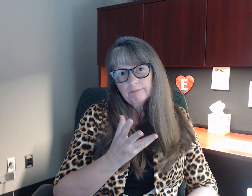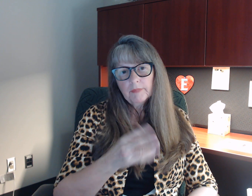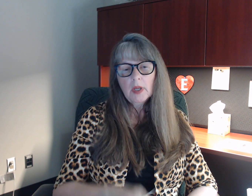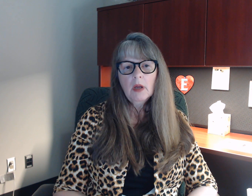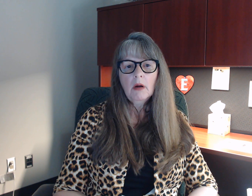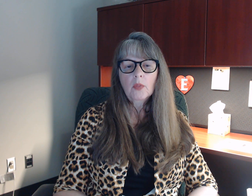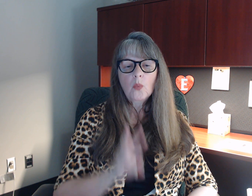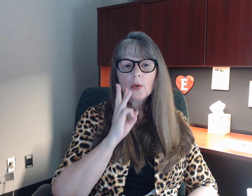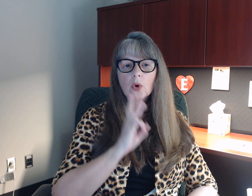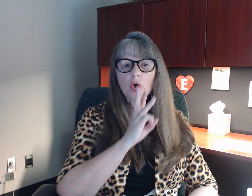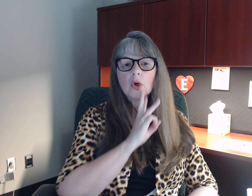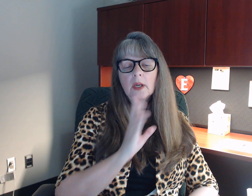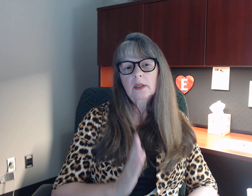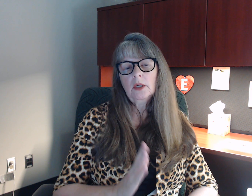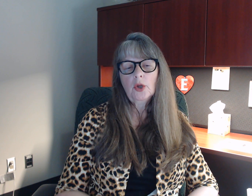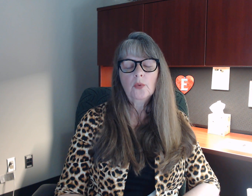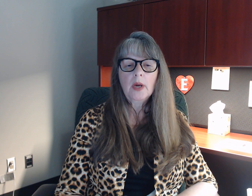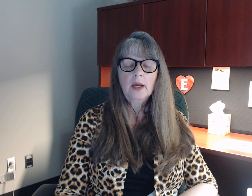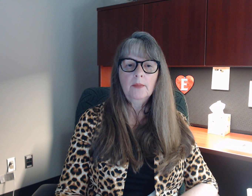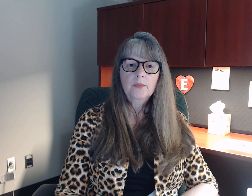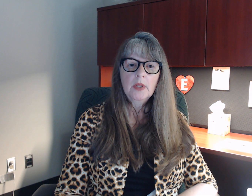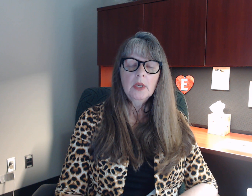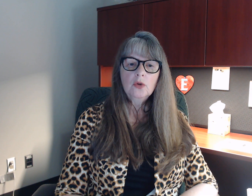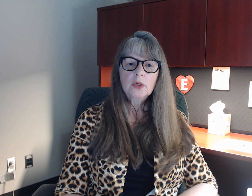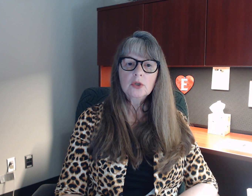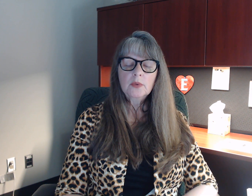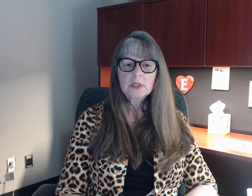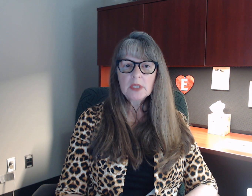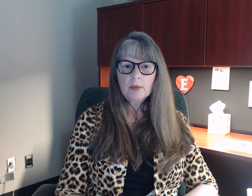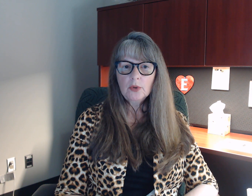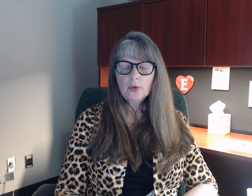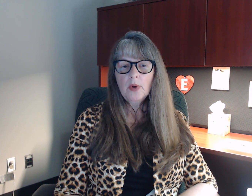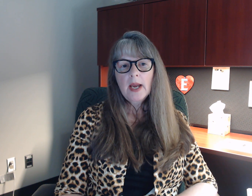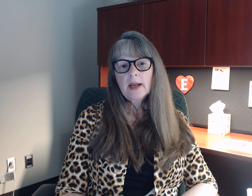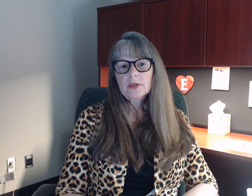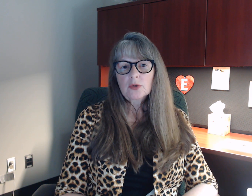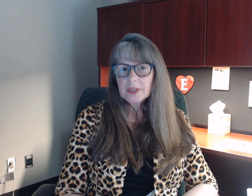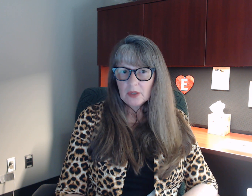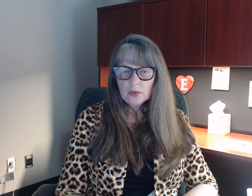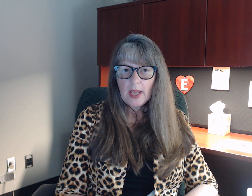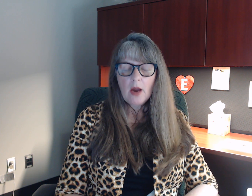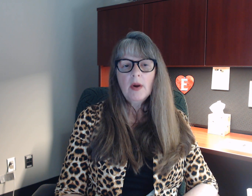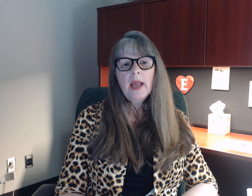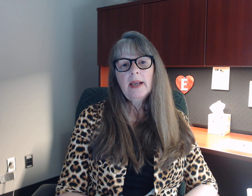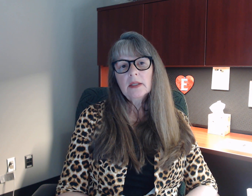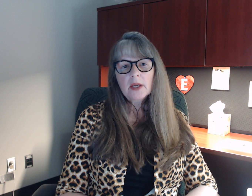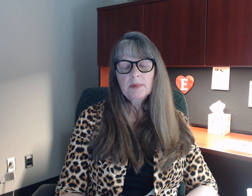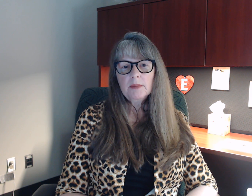or the widower. You could do it with the W. because they're single now, and a lot of people